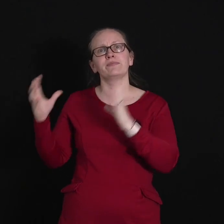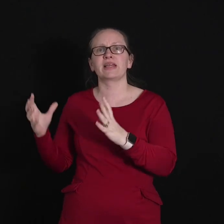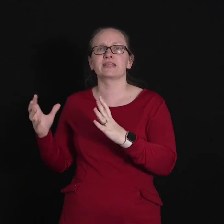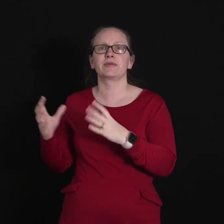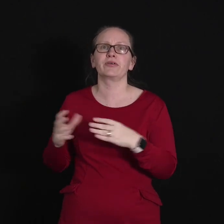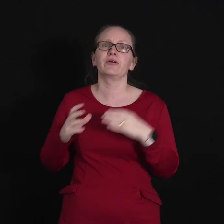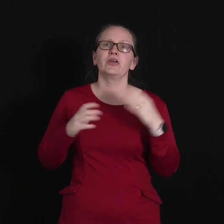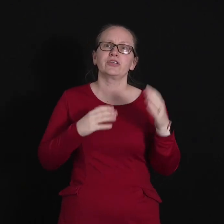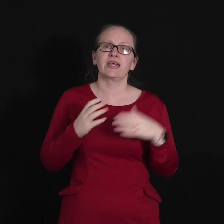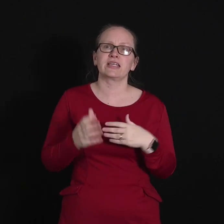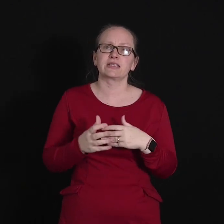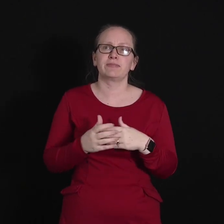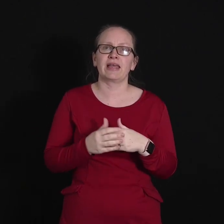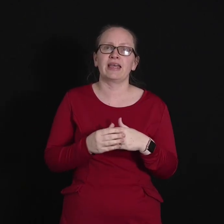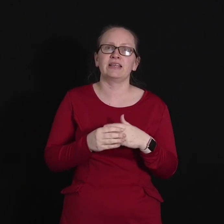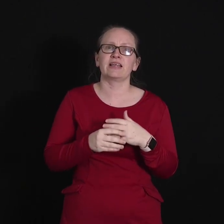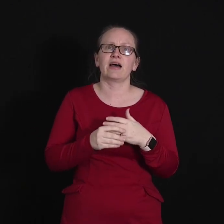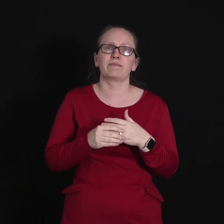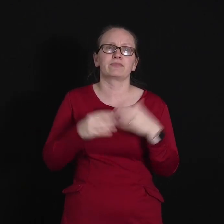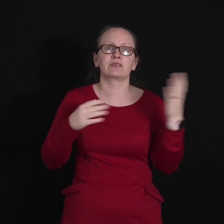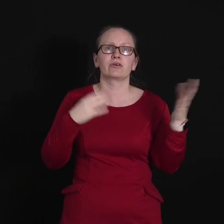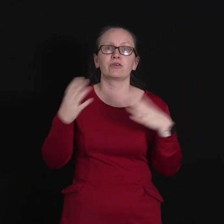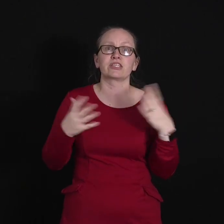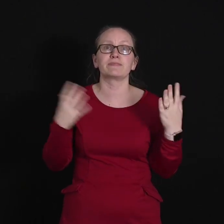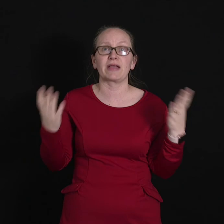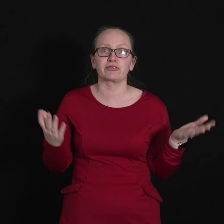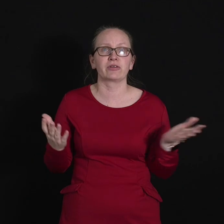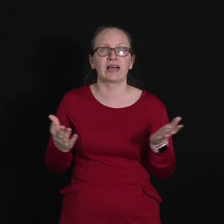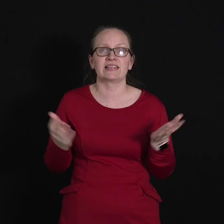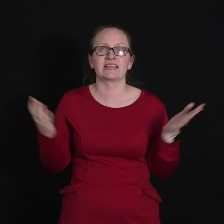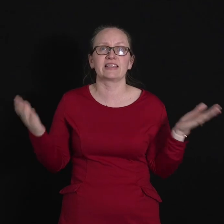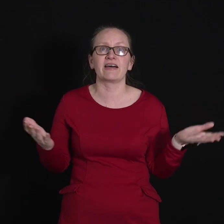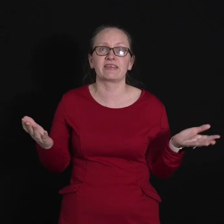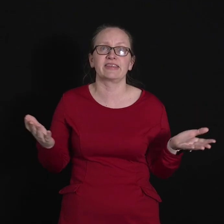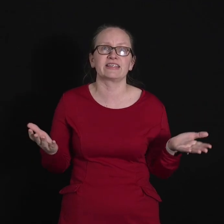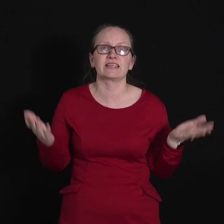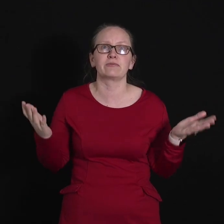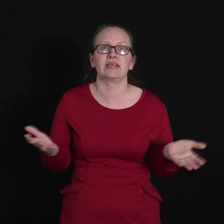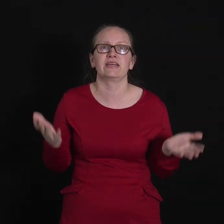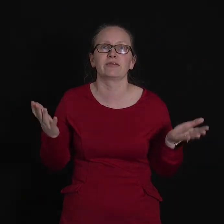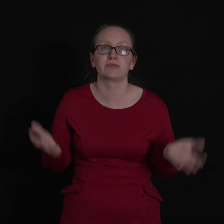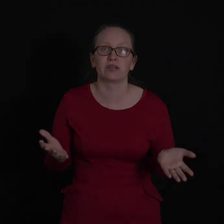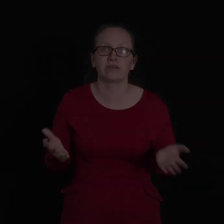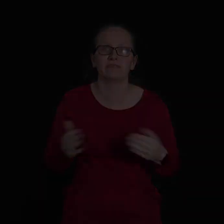complex model to explain all the spectral lines and other things that we observe.